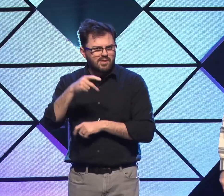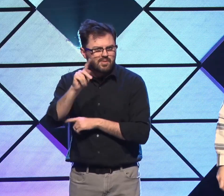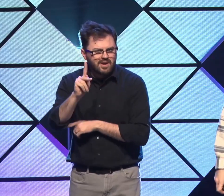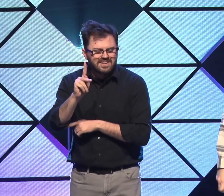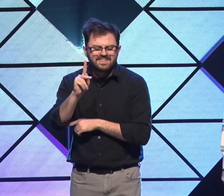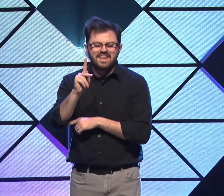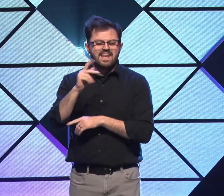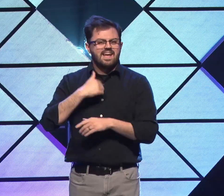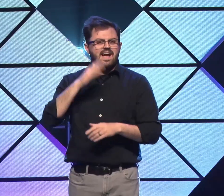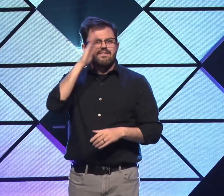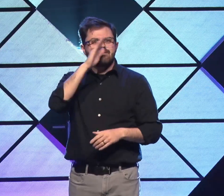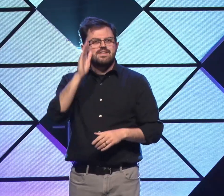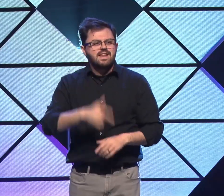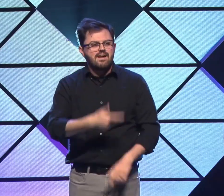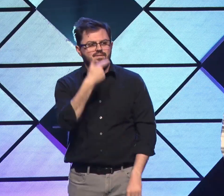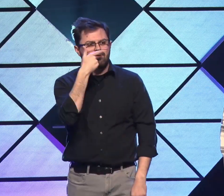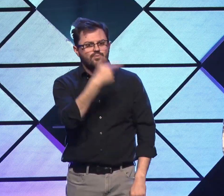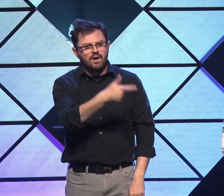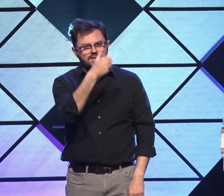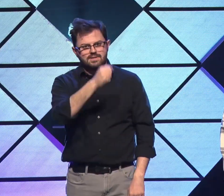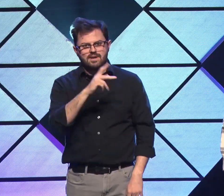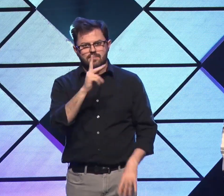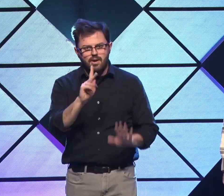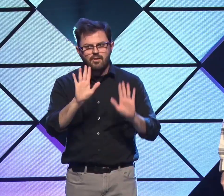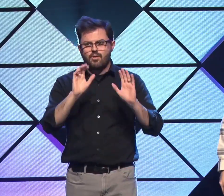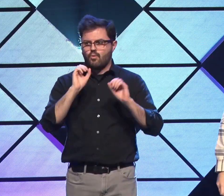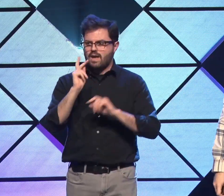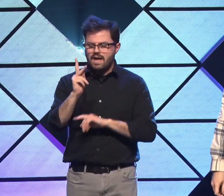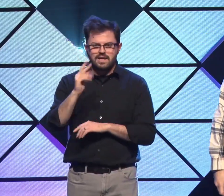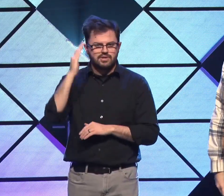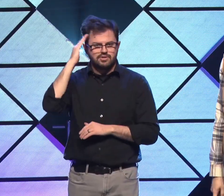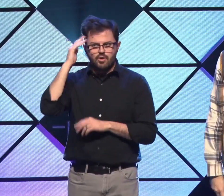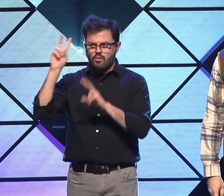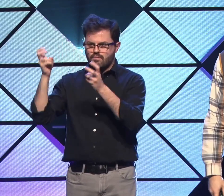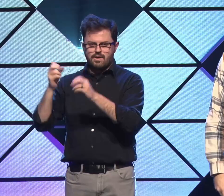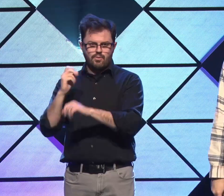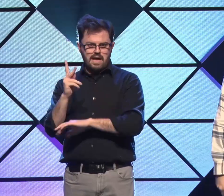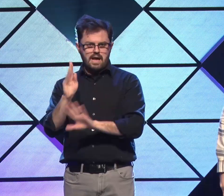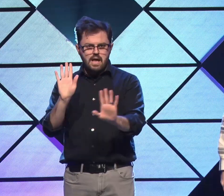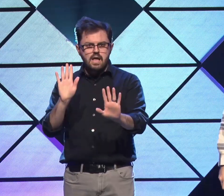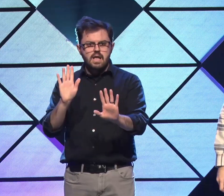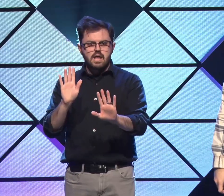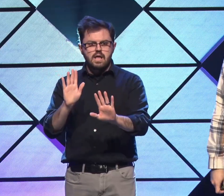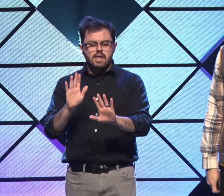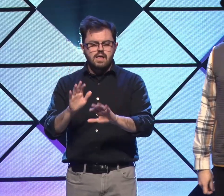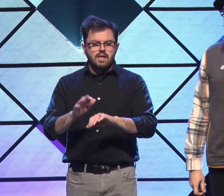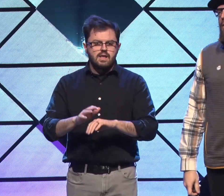I've never, ever seen an episode of South Park, okay? I don't watch that trash. All right, now listen.